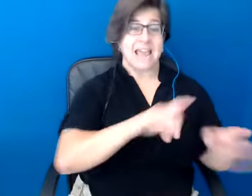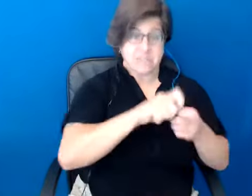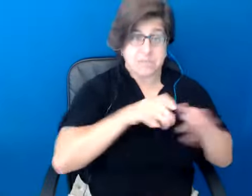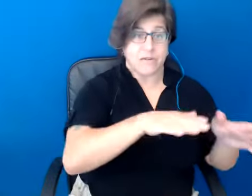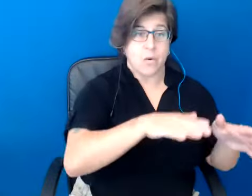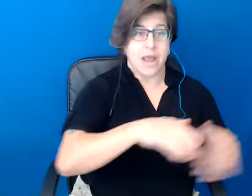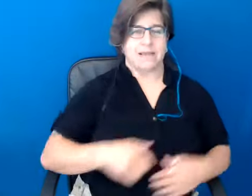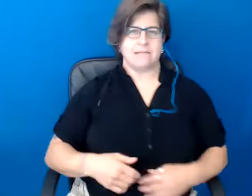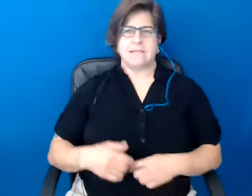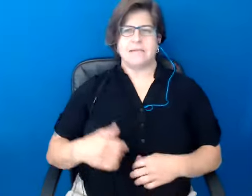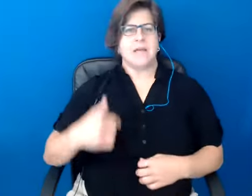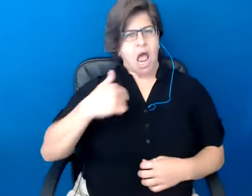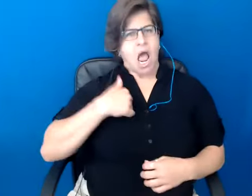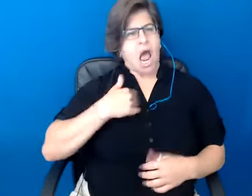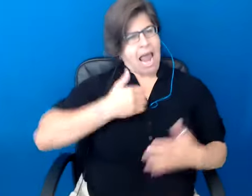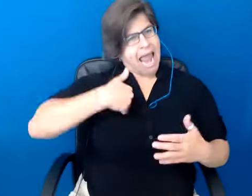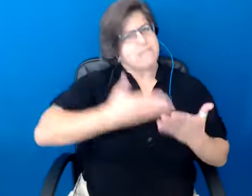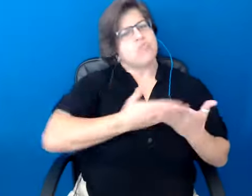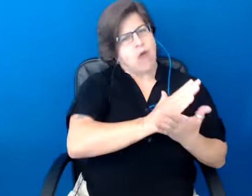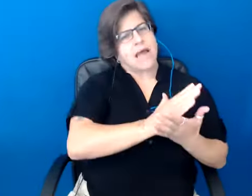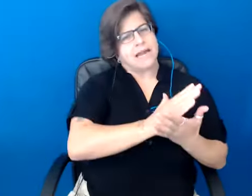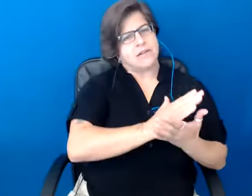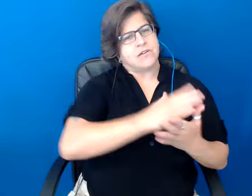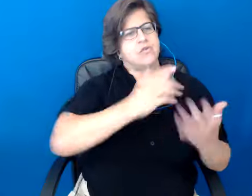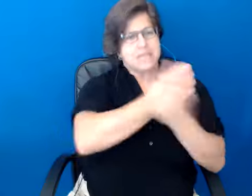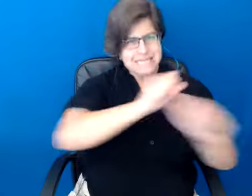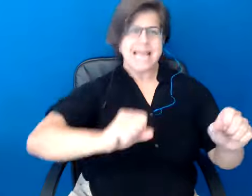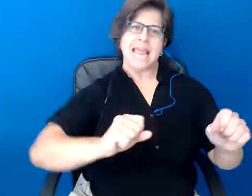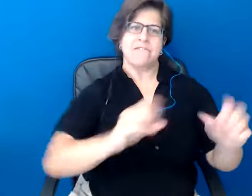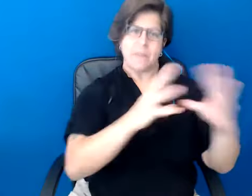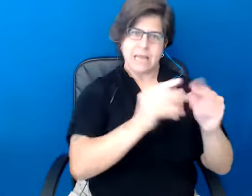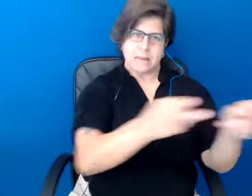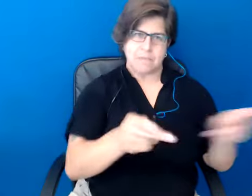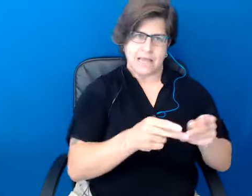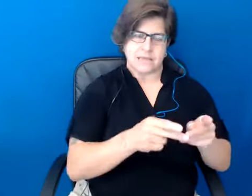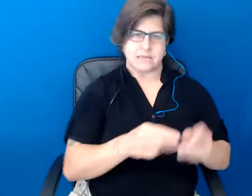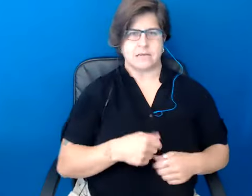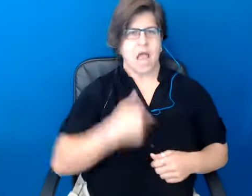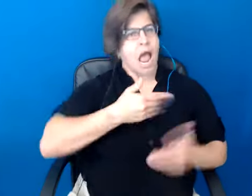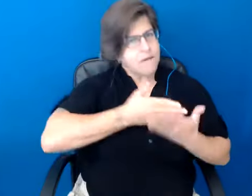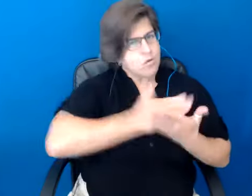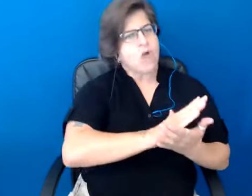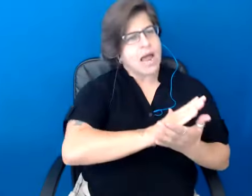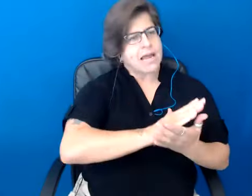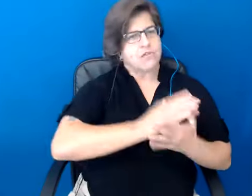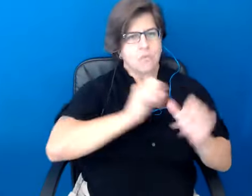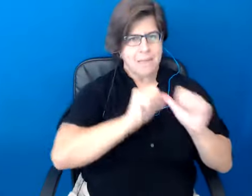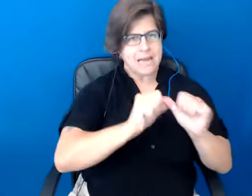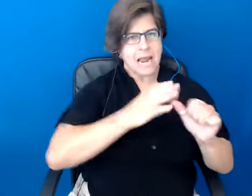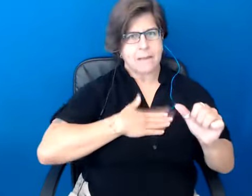way. I think I'm entitled to a safe meeting place. We've talked a lot about that lately. I'm entitled to